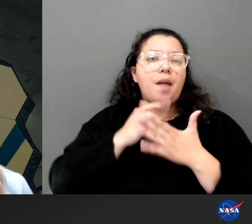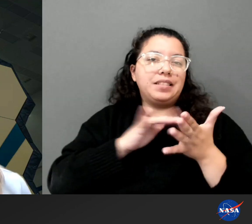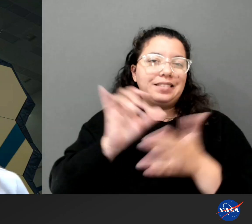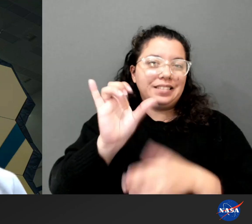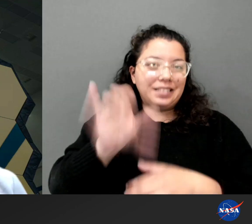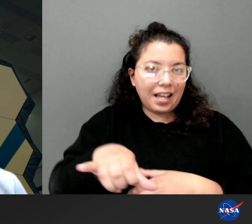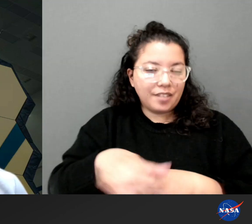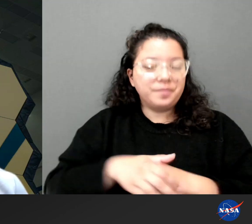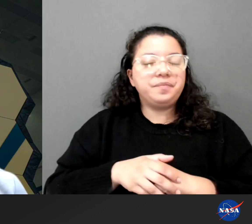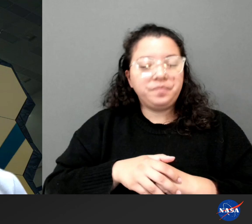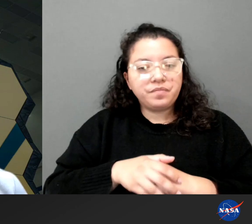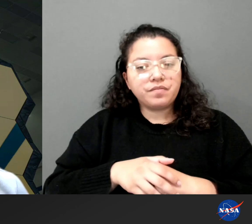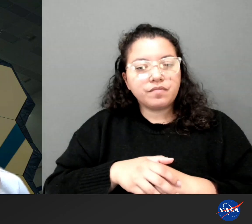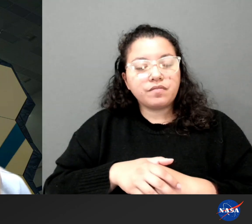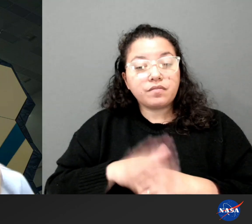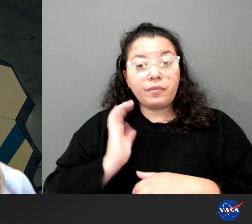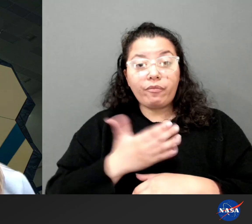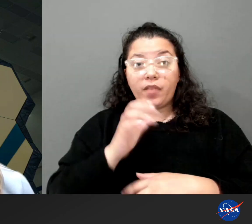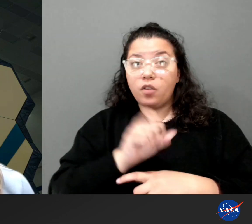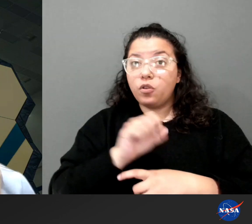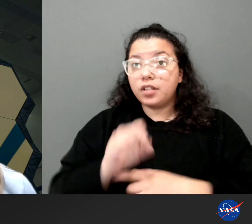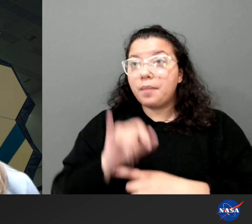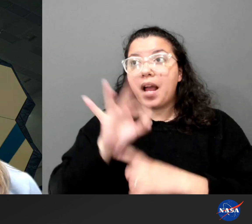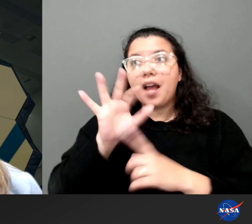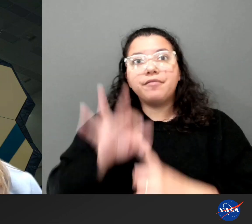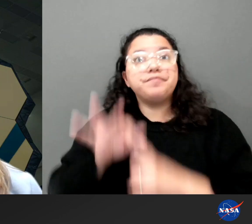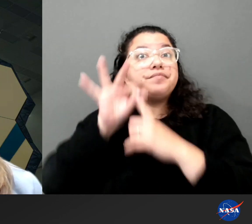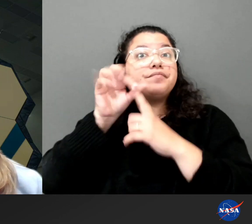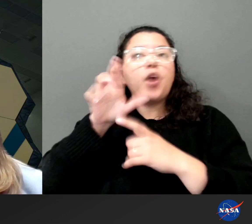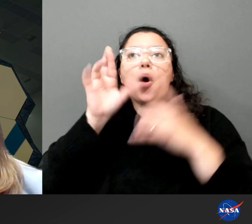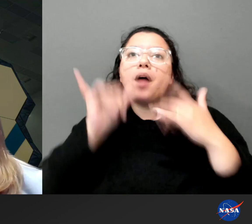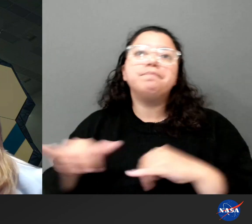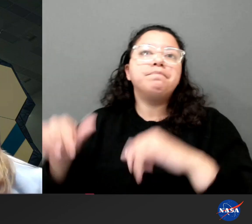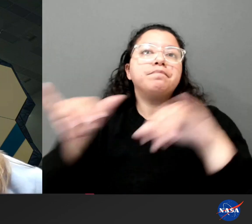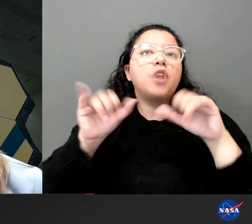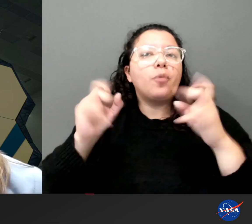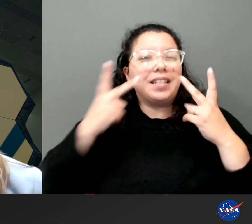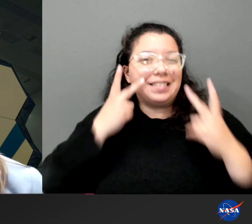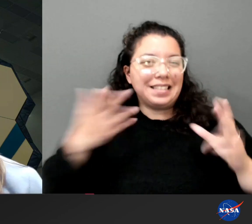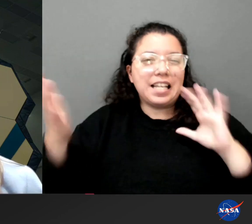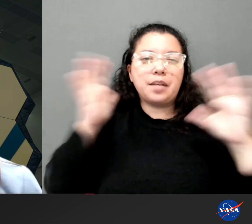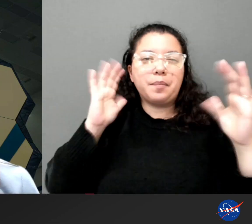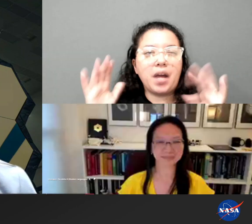it's unique or whether or not it's just like all the other ones that we can observe.